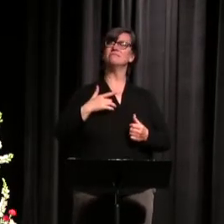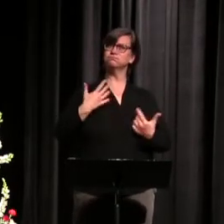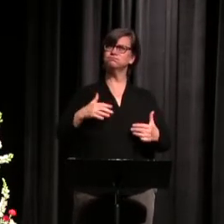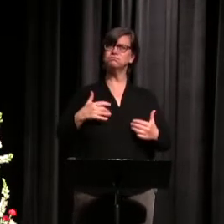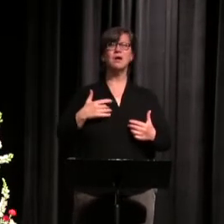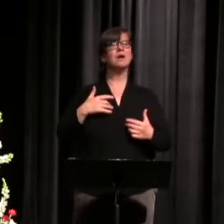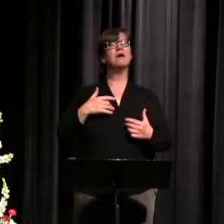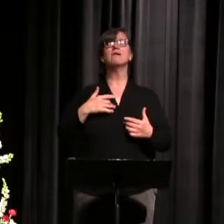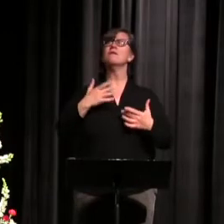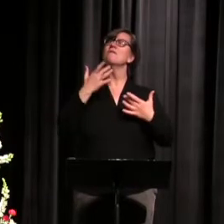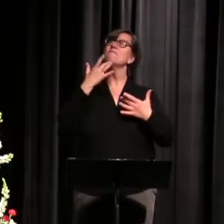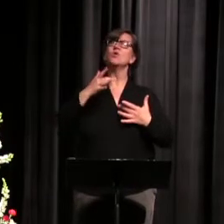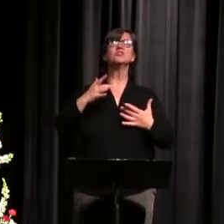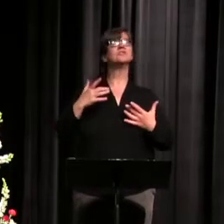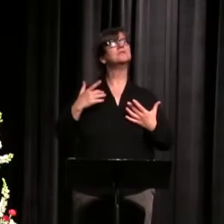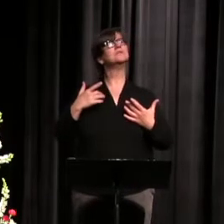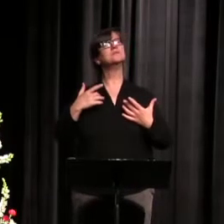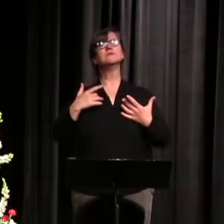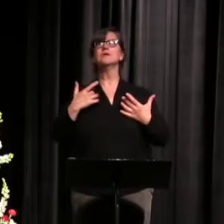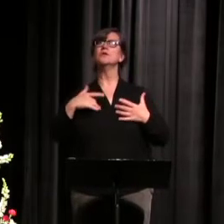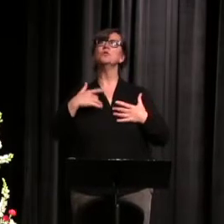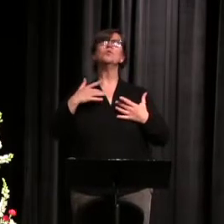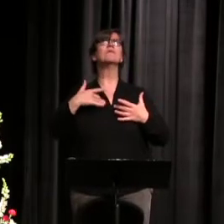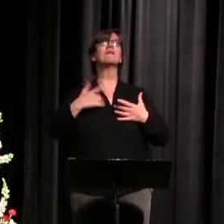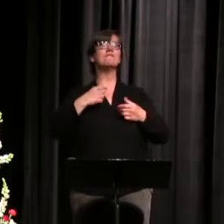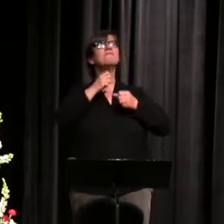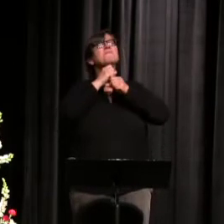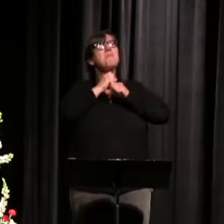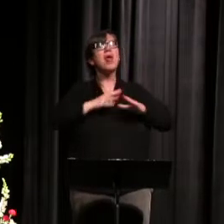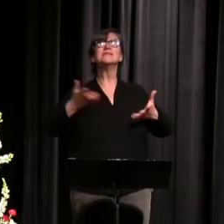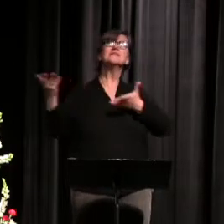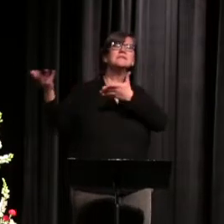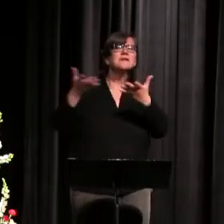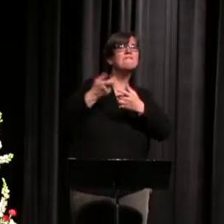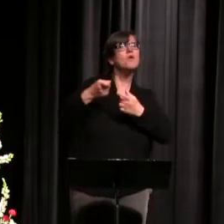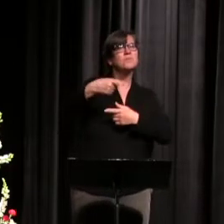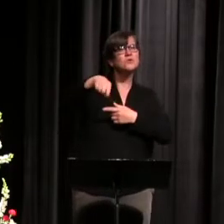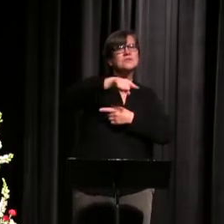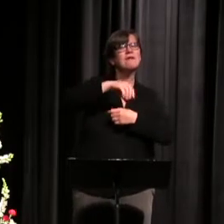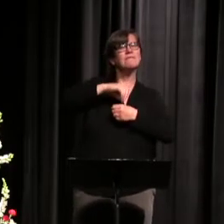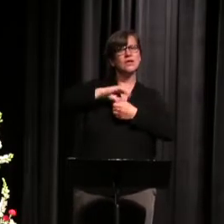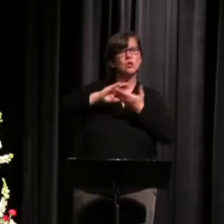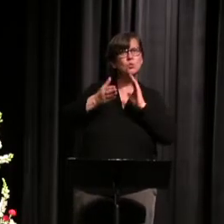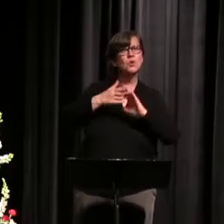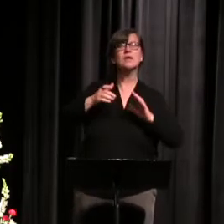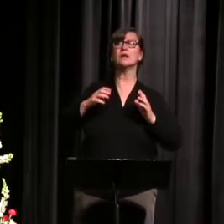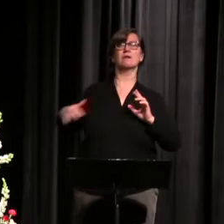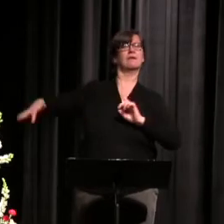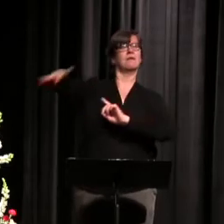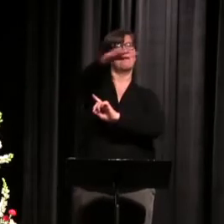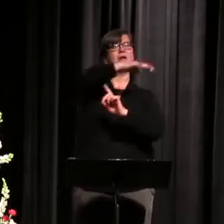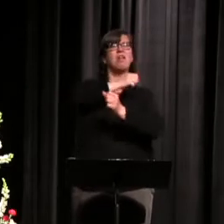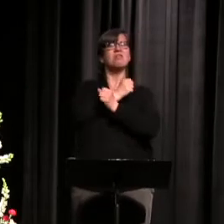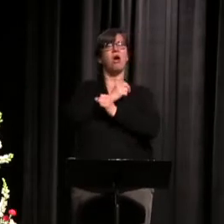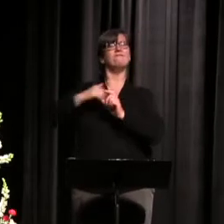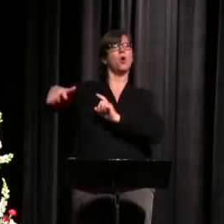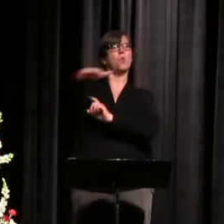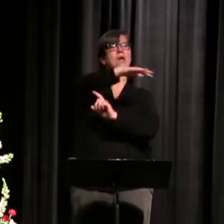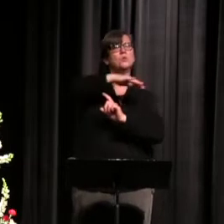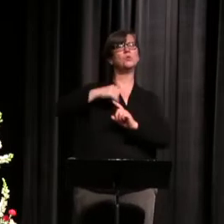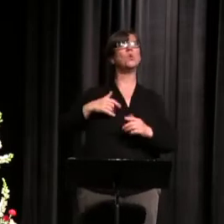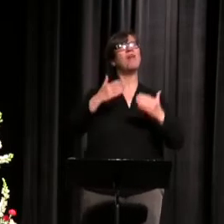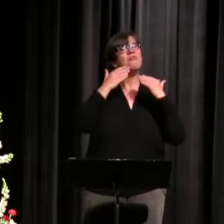so much support and love. I am so thankful for all of you. Even though I'm only